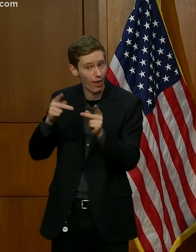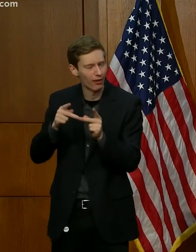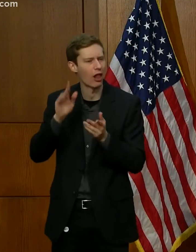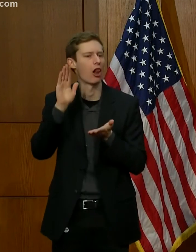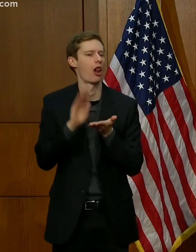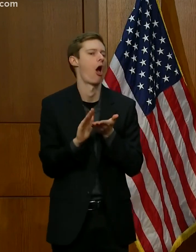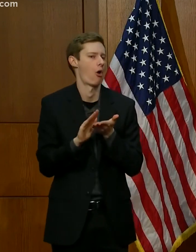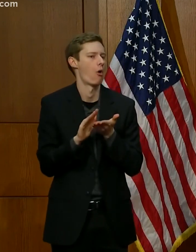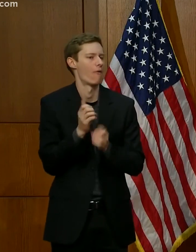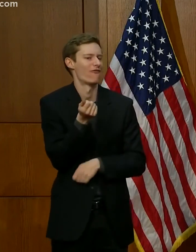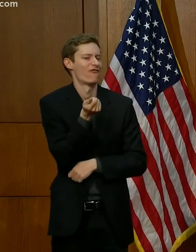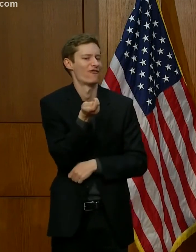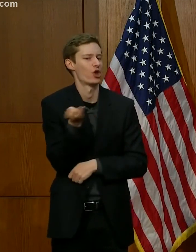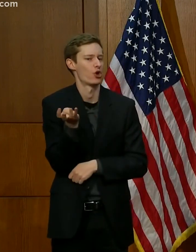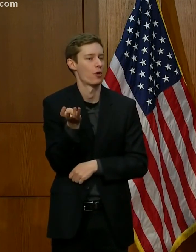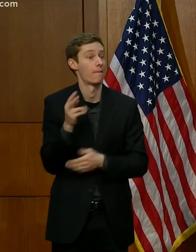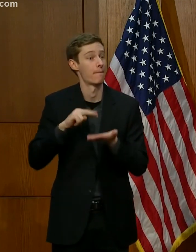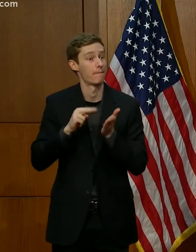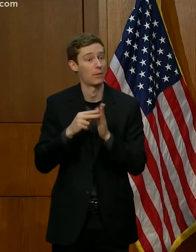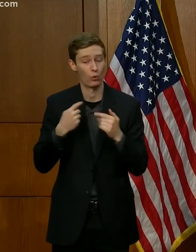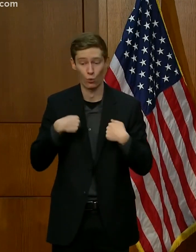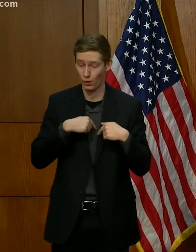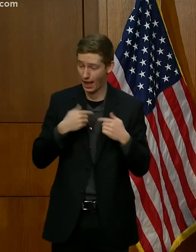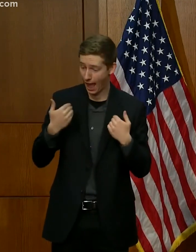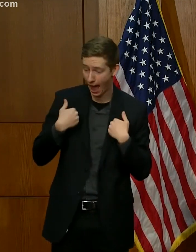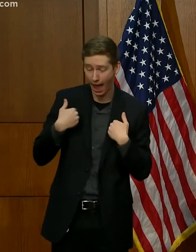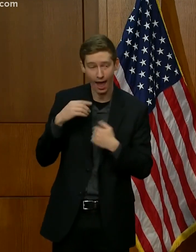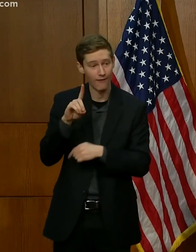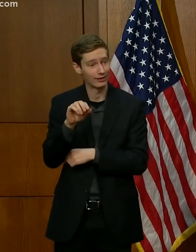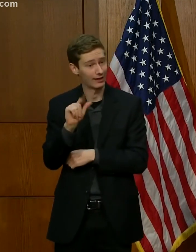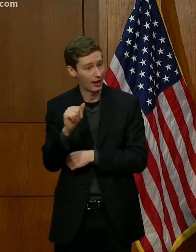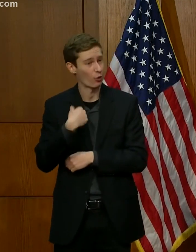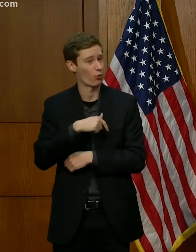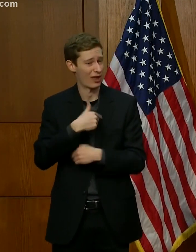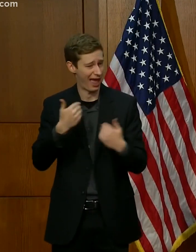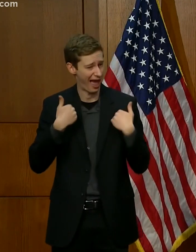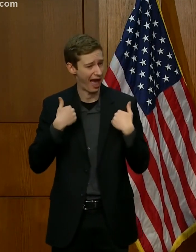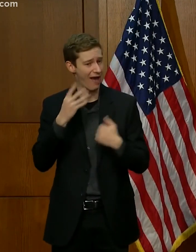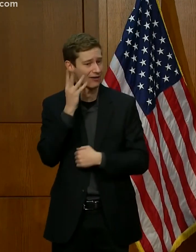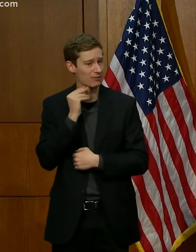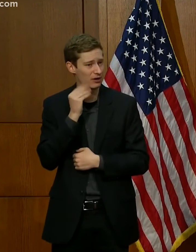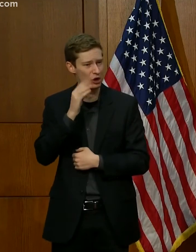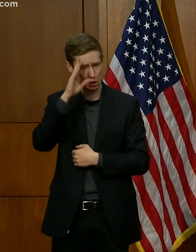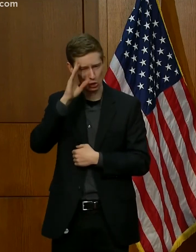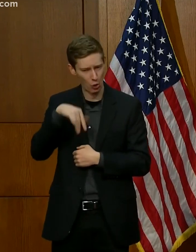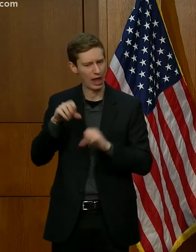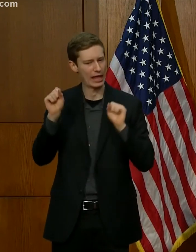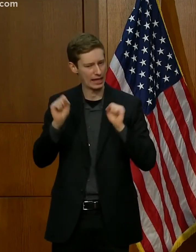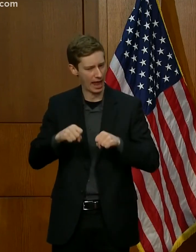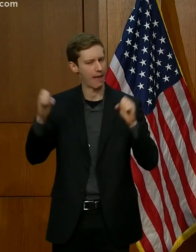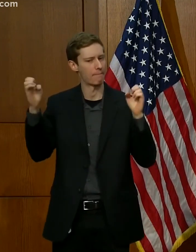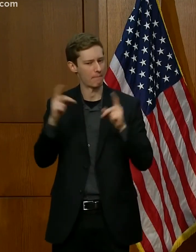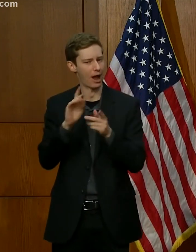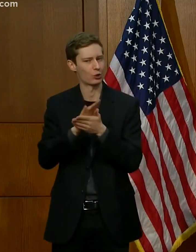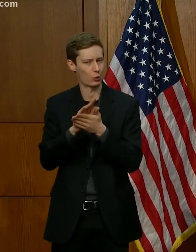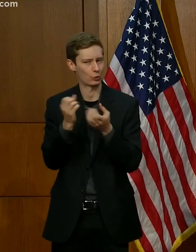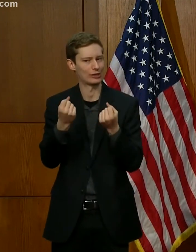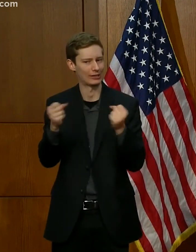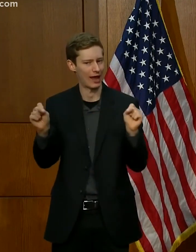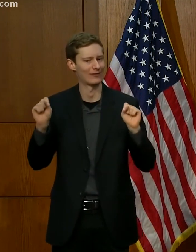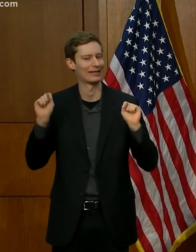have that data. We have the experience to know that we can do this safely. Obviously, as I said